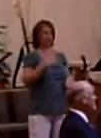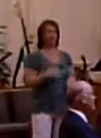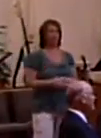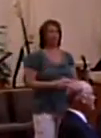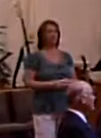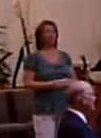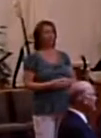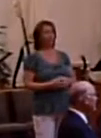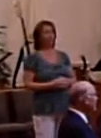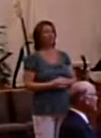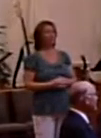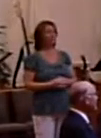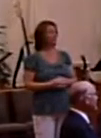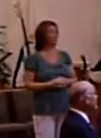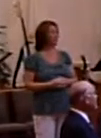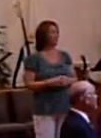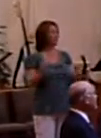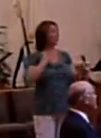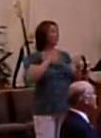Somebody went to get her. Okay, Pastor.